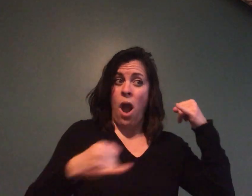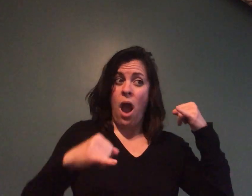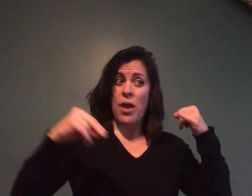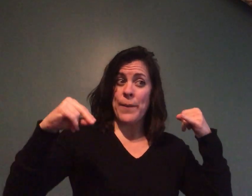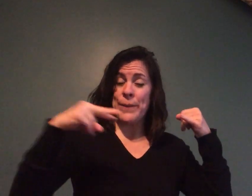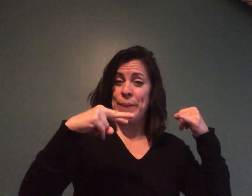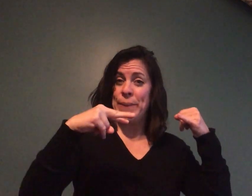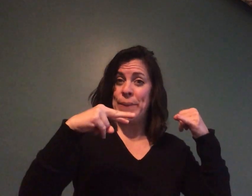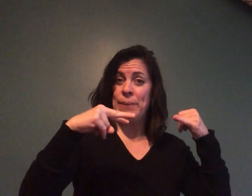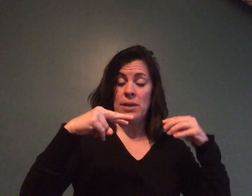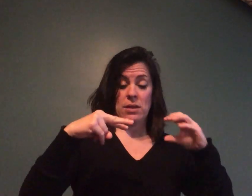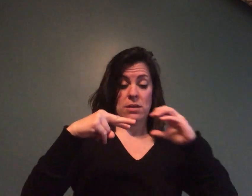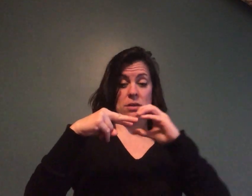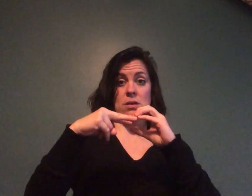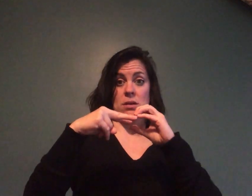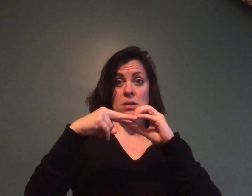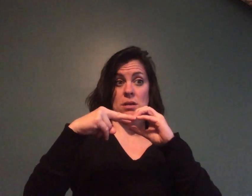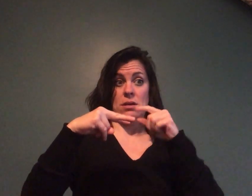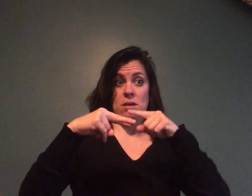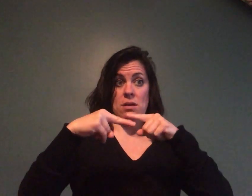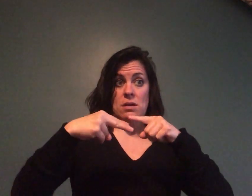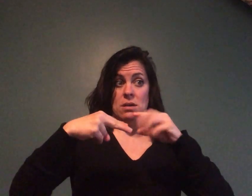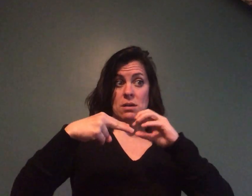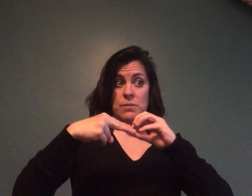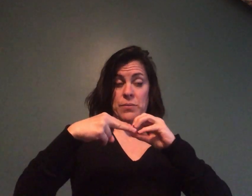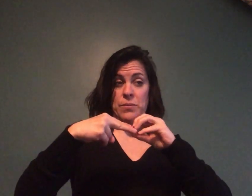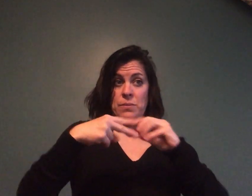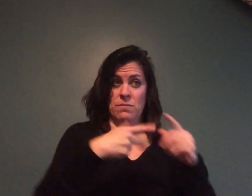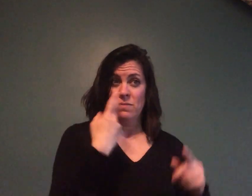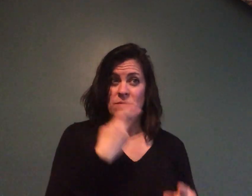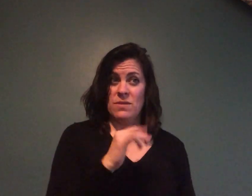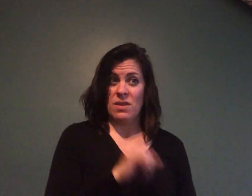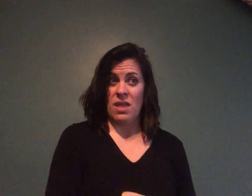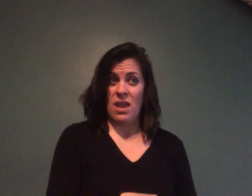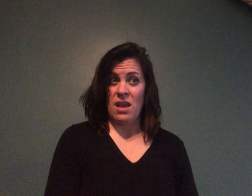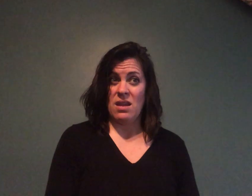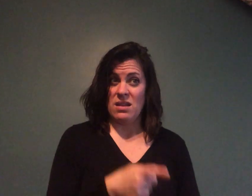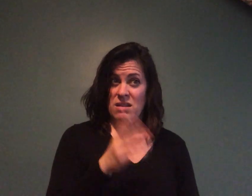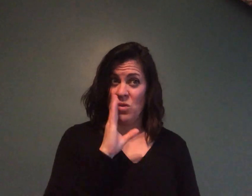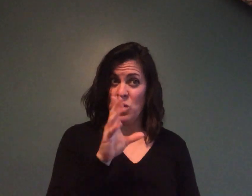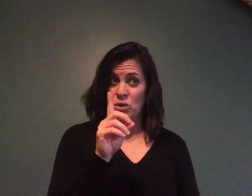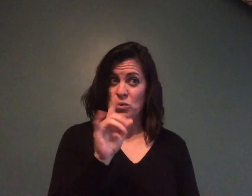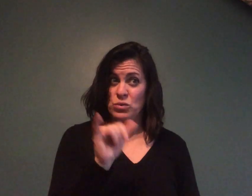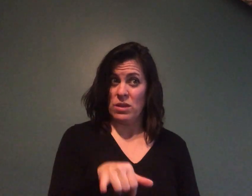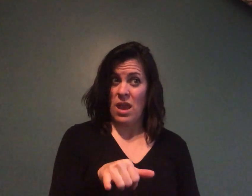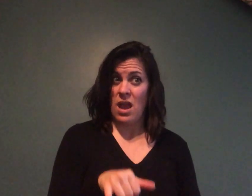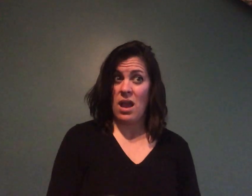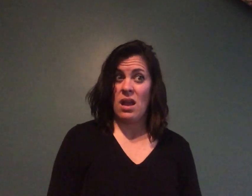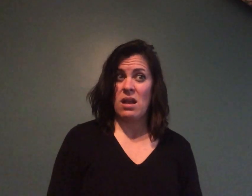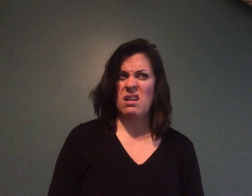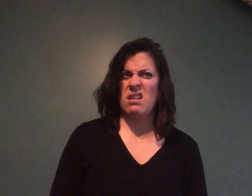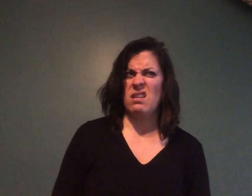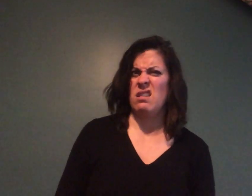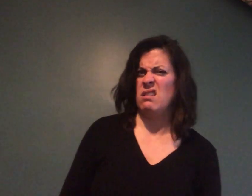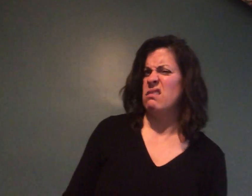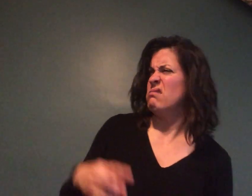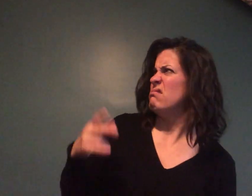The wires are coming out of it. Yeah, the insulation's a little frayed. Okay, and because the insulation's a little